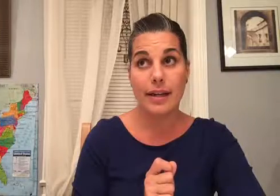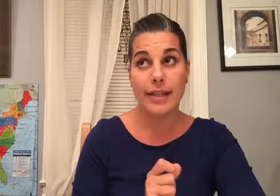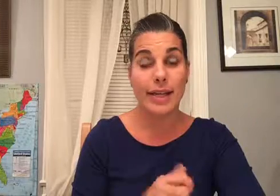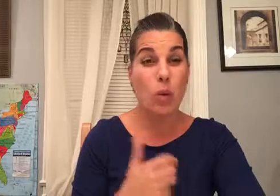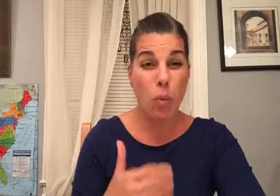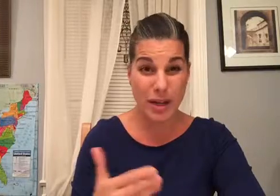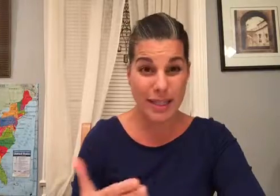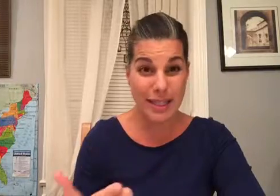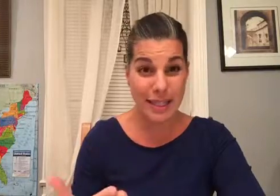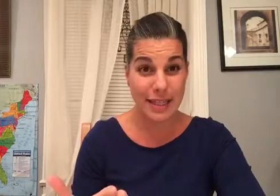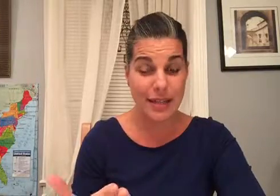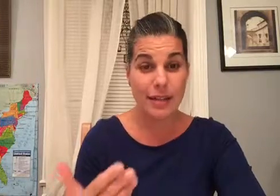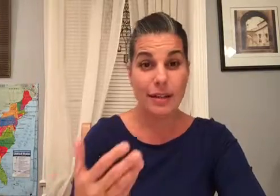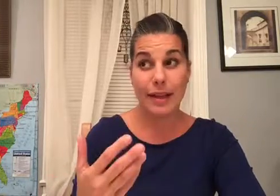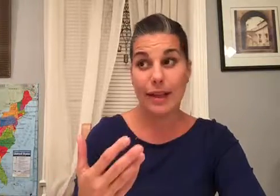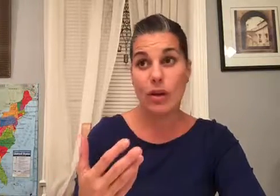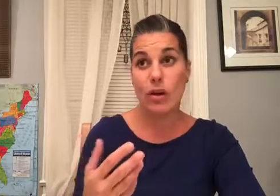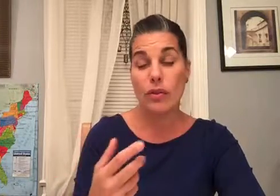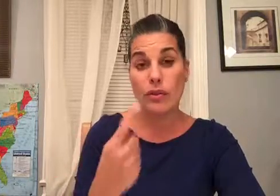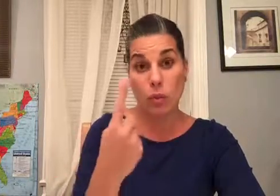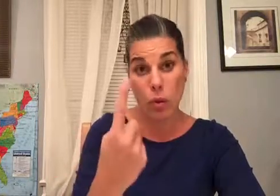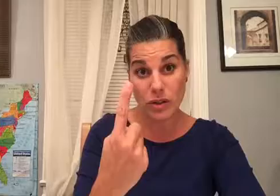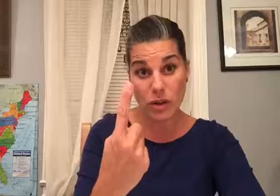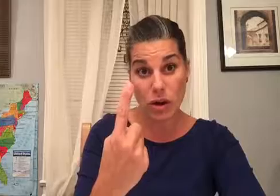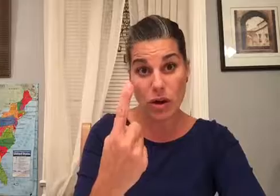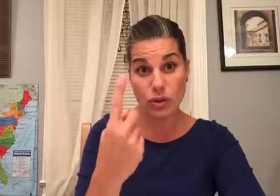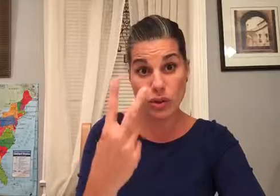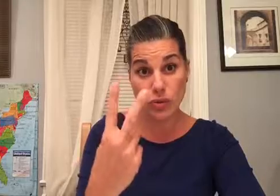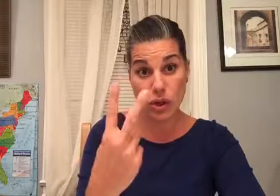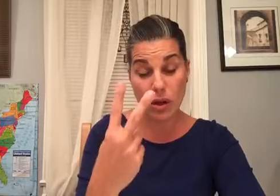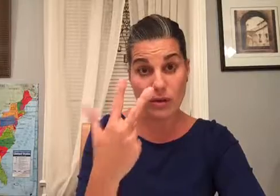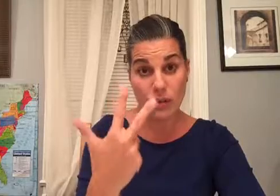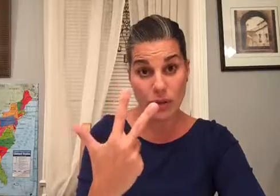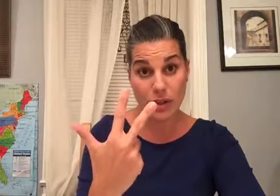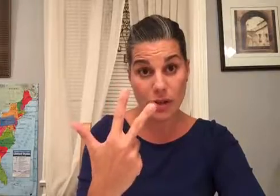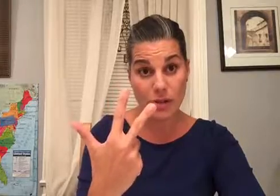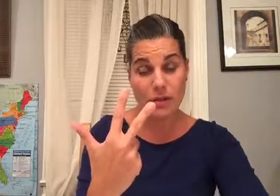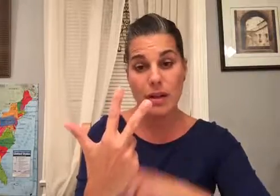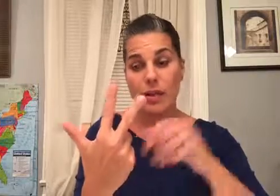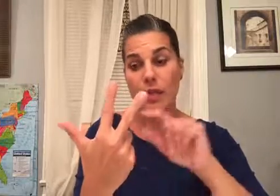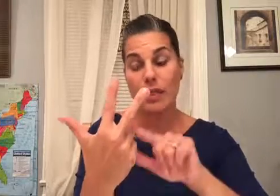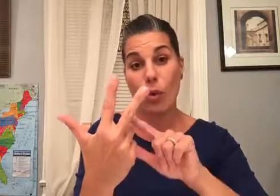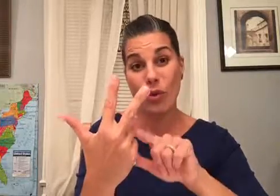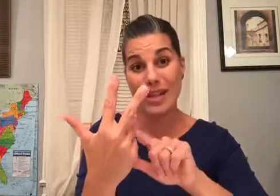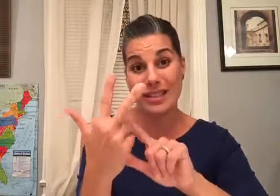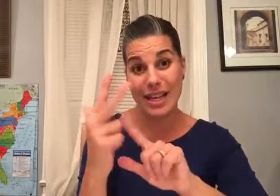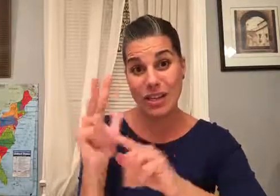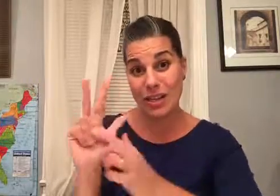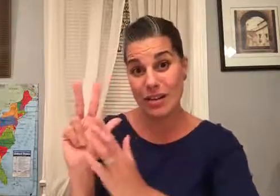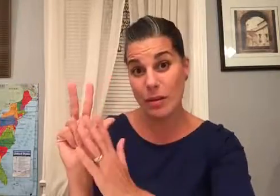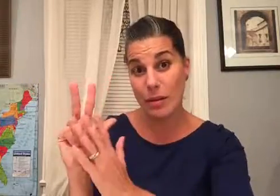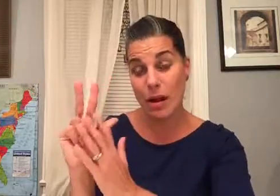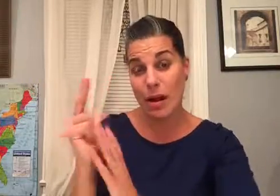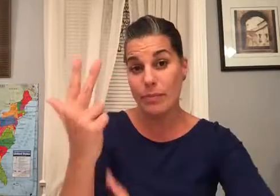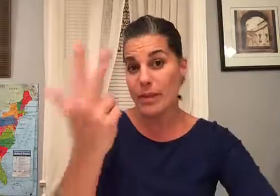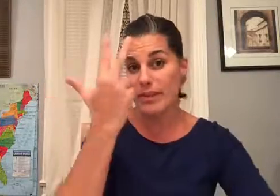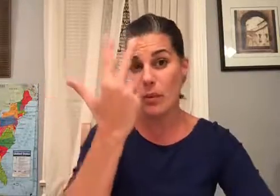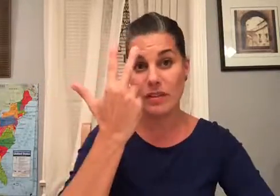it's in quantity, like there's 1 doll, 2 dolls, 3 dolls, the orientation, the palm, is going to